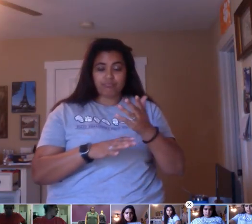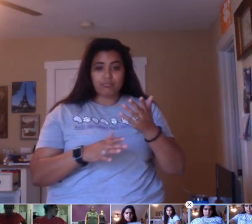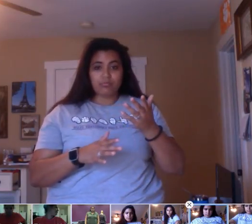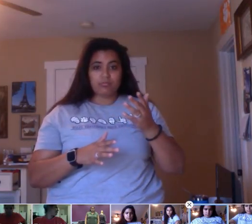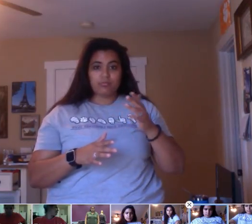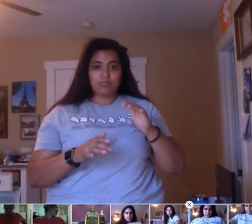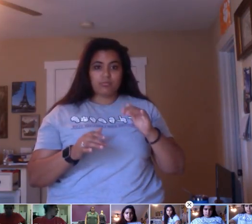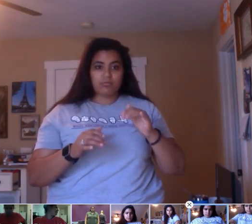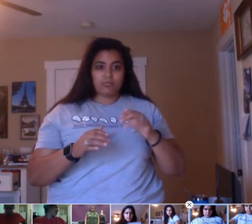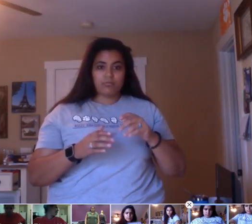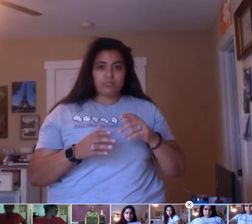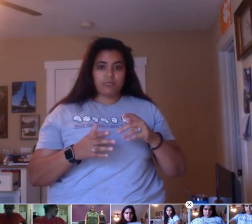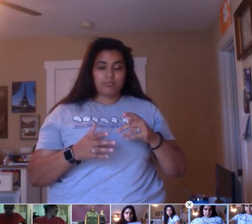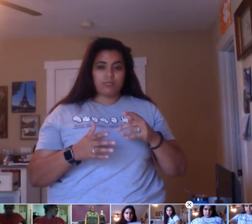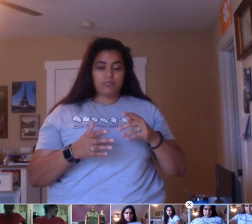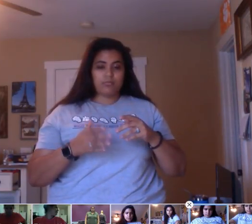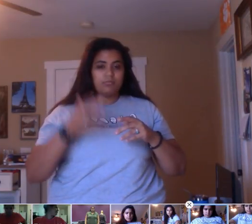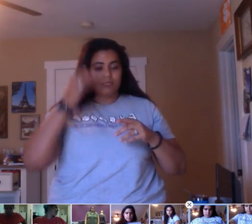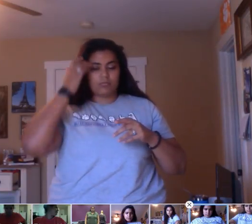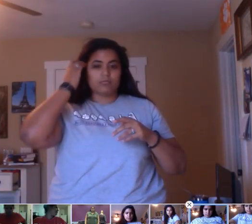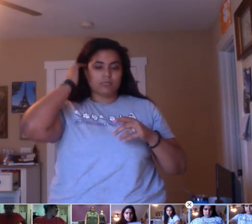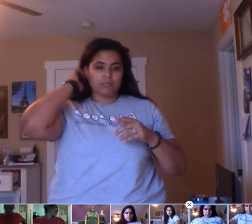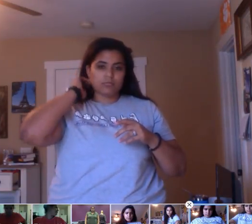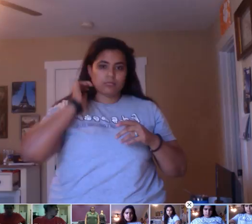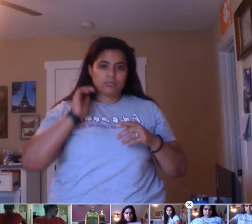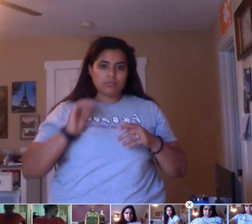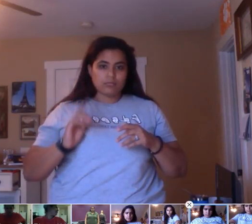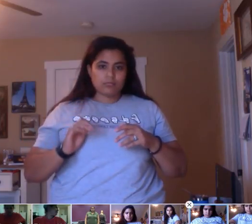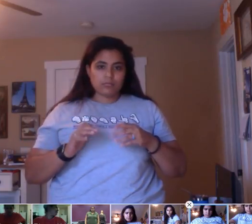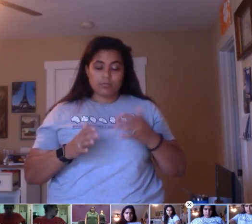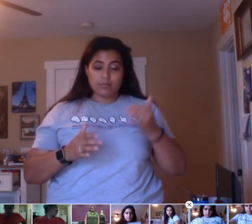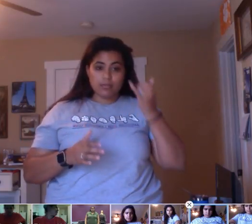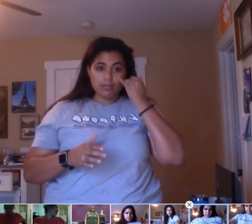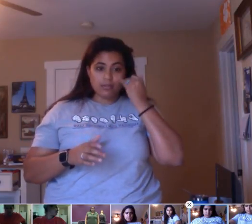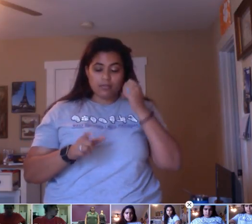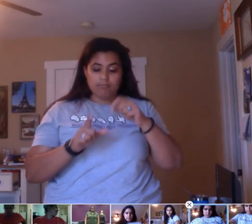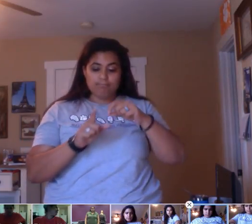So if an angle uses